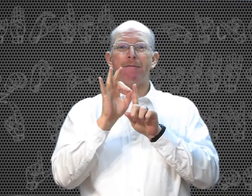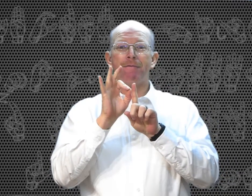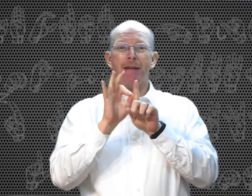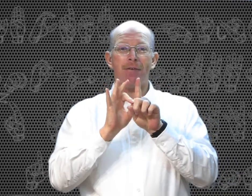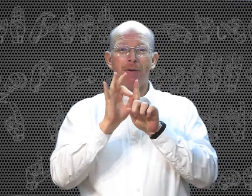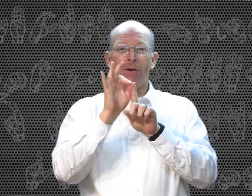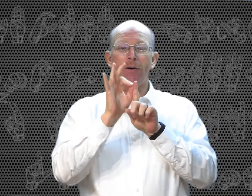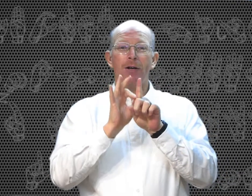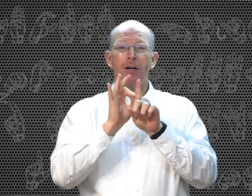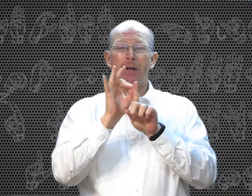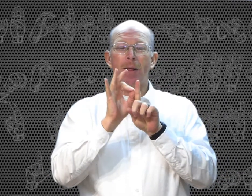fever,